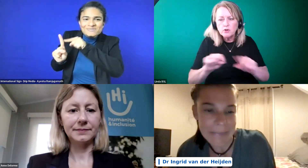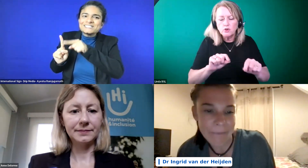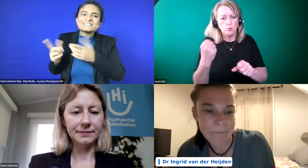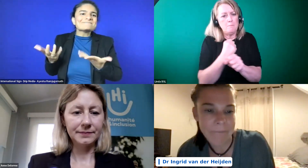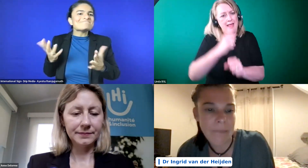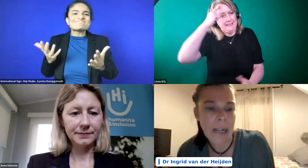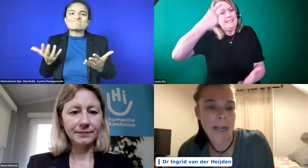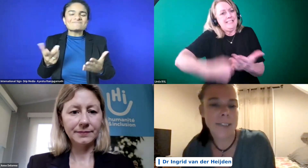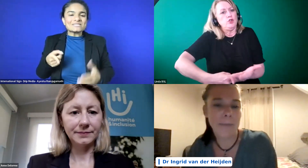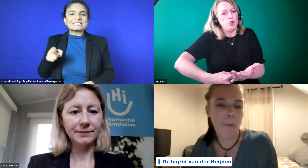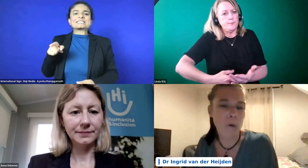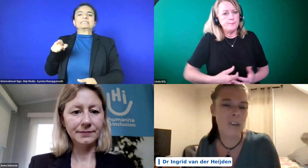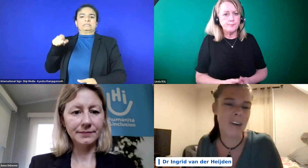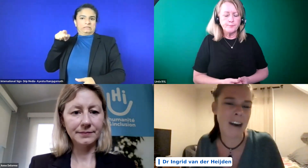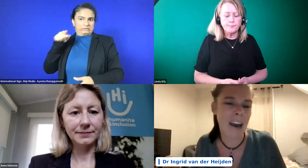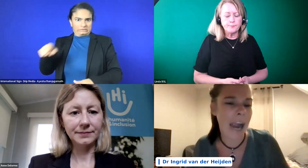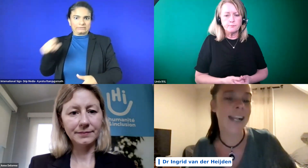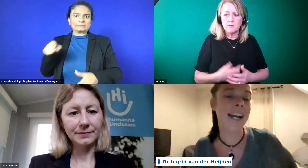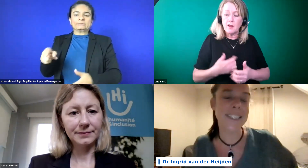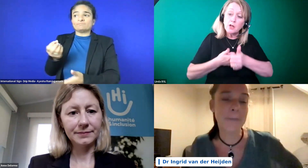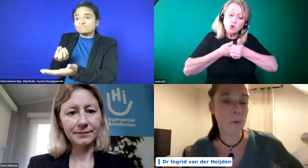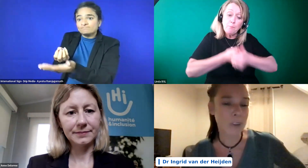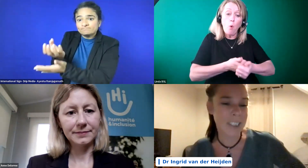decision-making. A supported